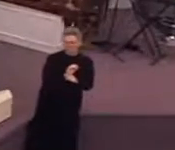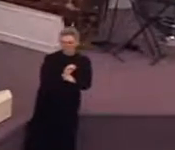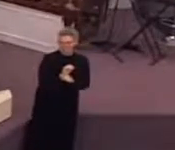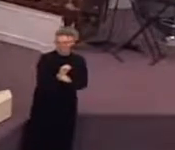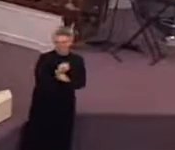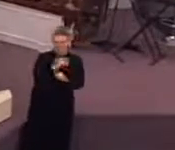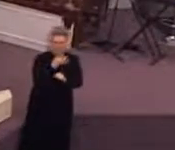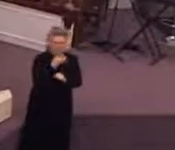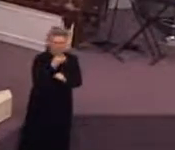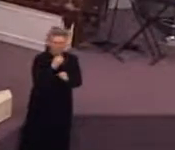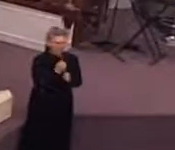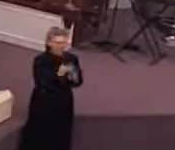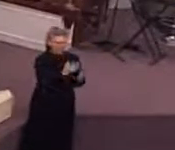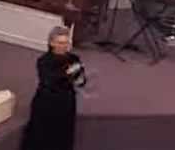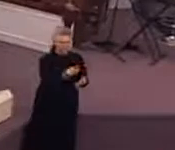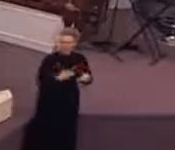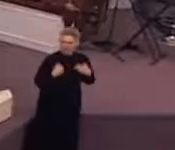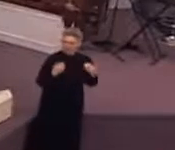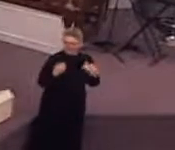I wonder how many's happy tonight.